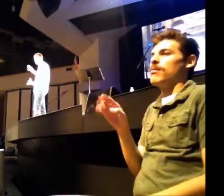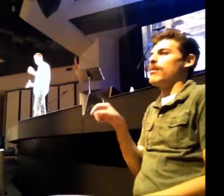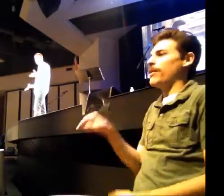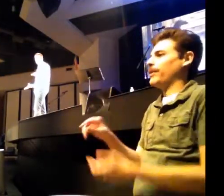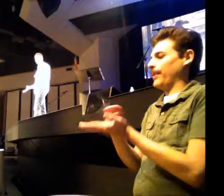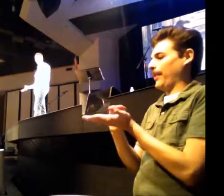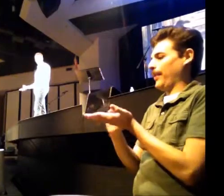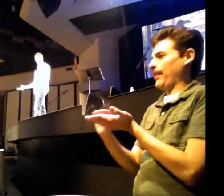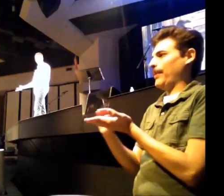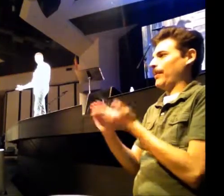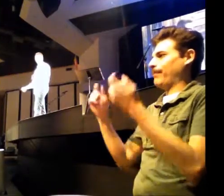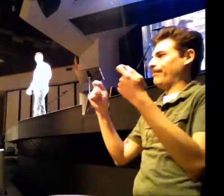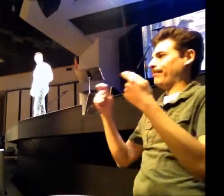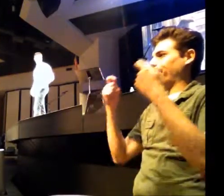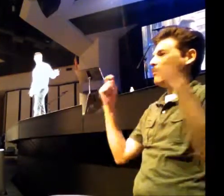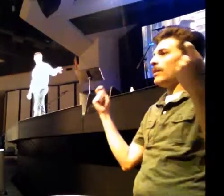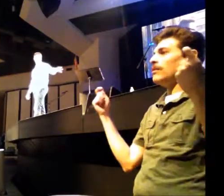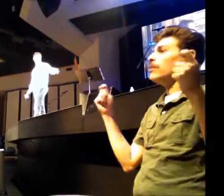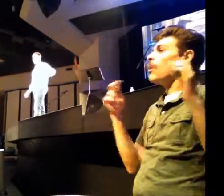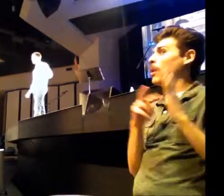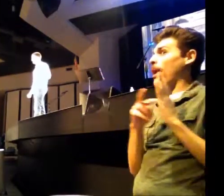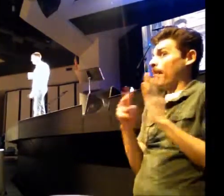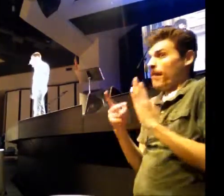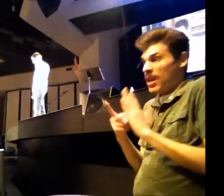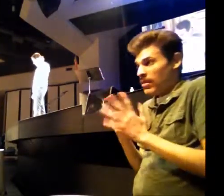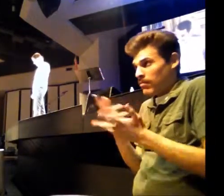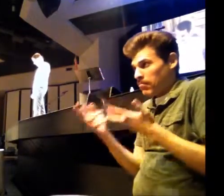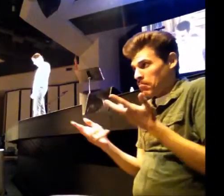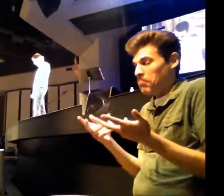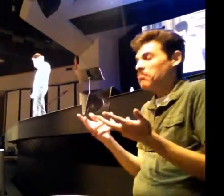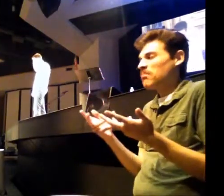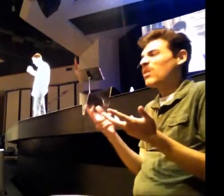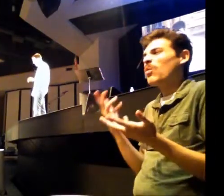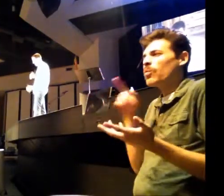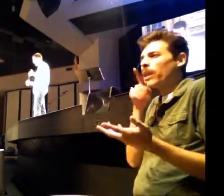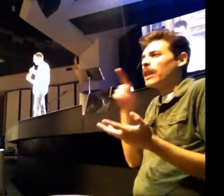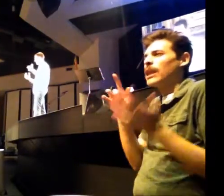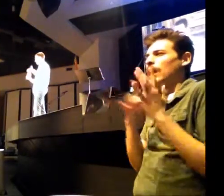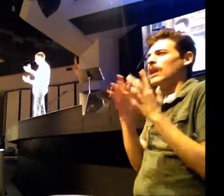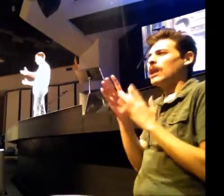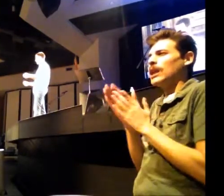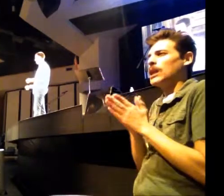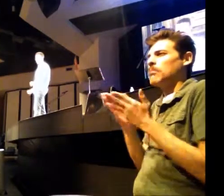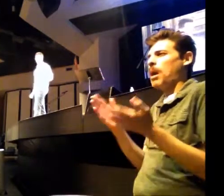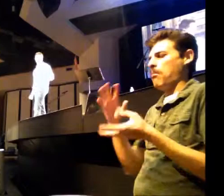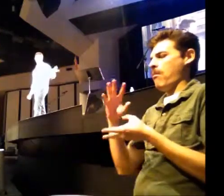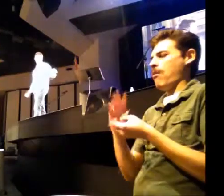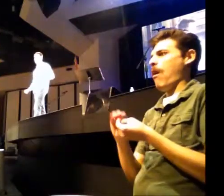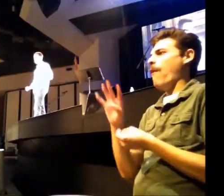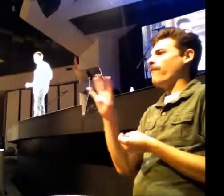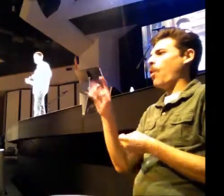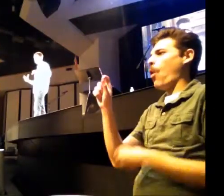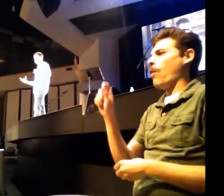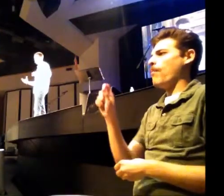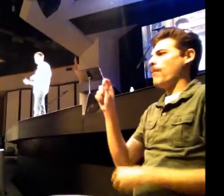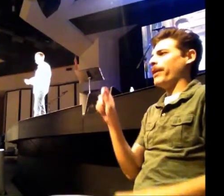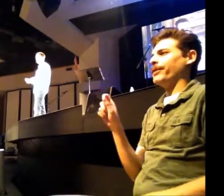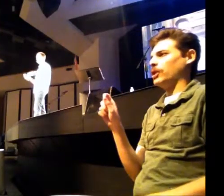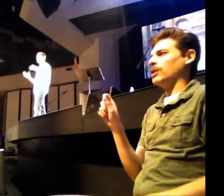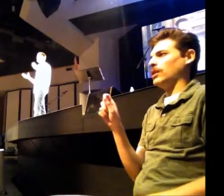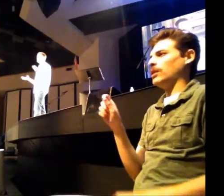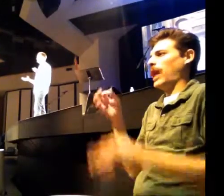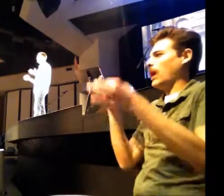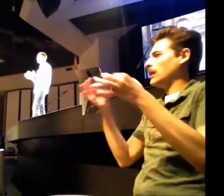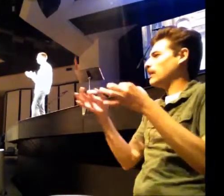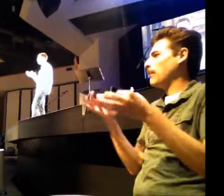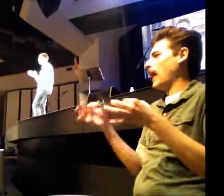bread. And here's basically what it looked like. There's roughly four passages in the Old Testament that highlight what would be done. I've just read you one. There's a few more.